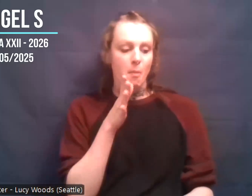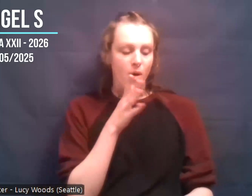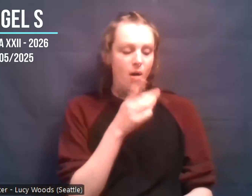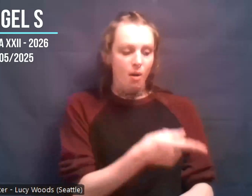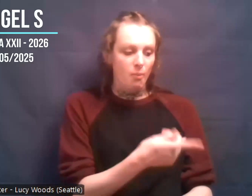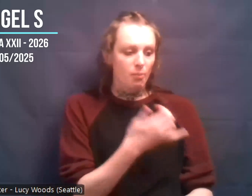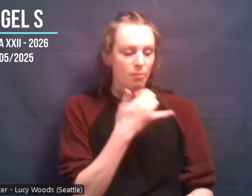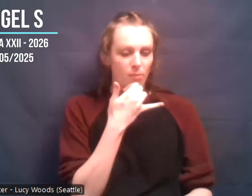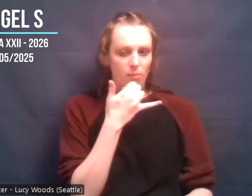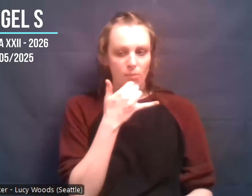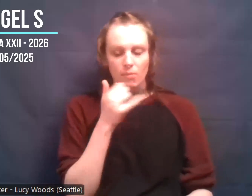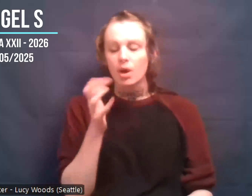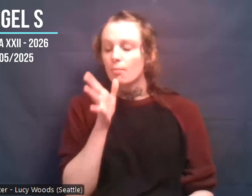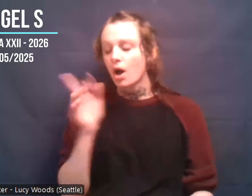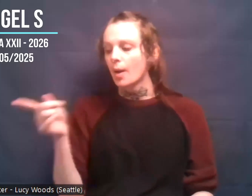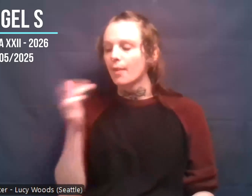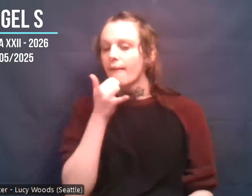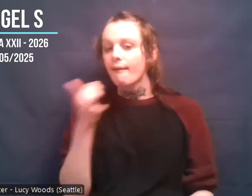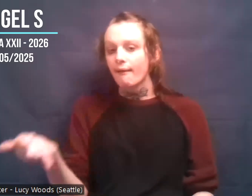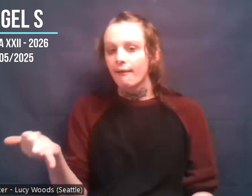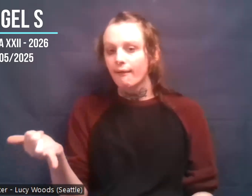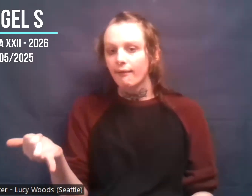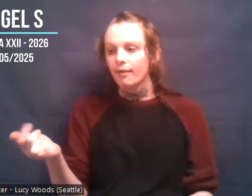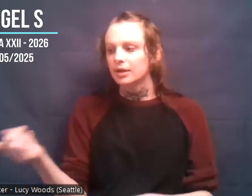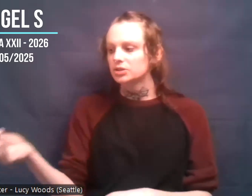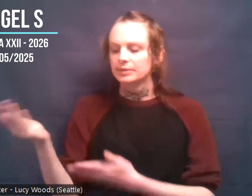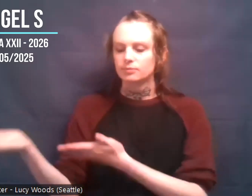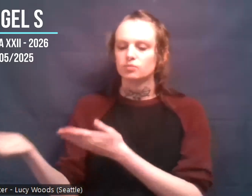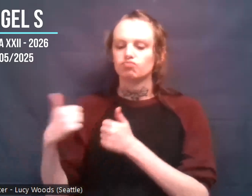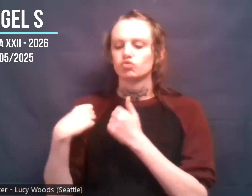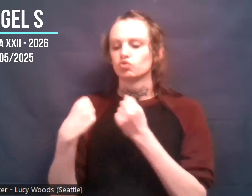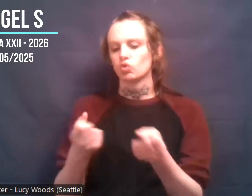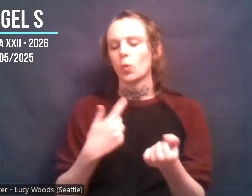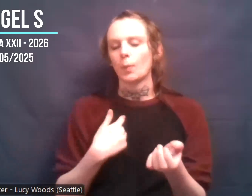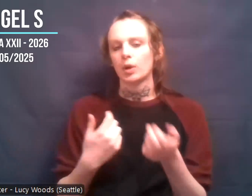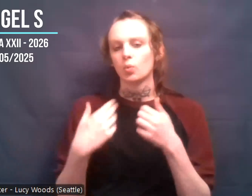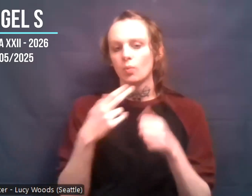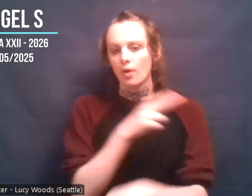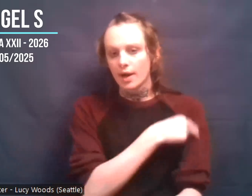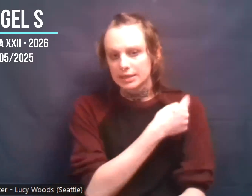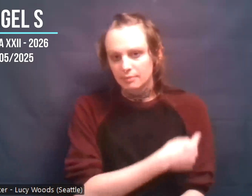stayed there for 2 weeks at the mental health uh,